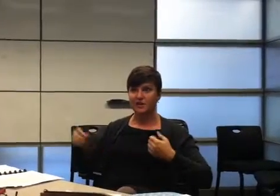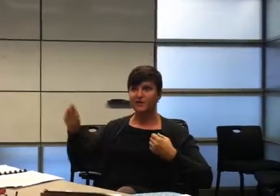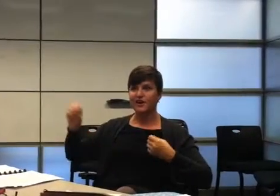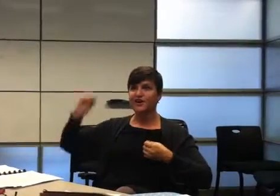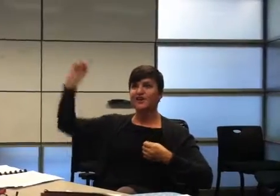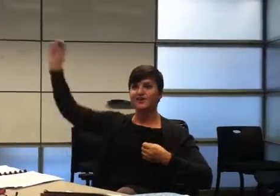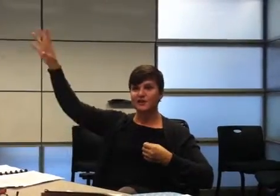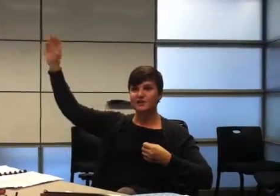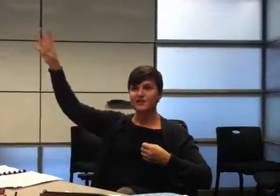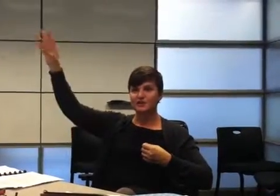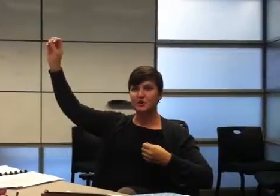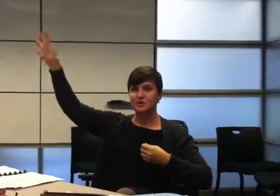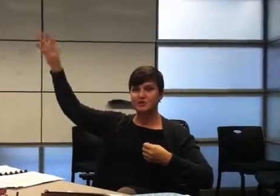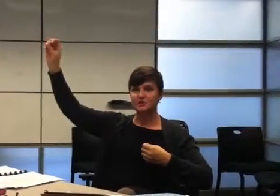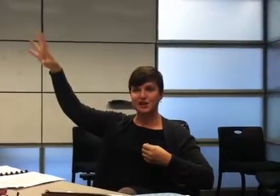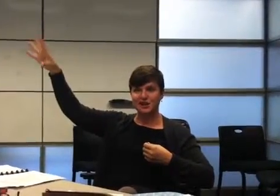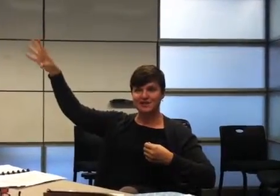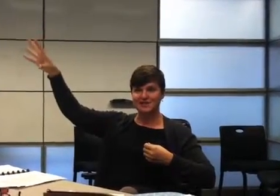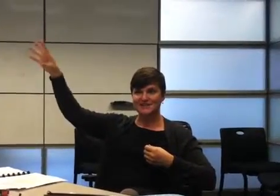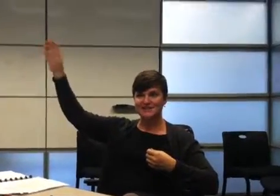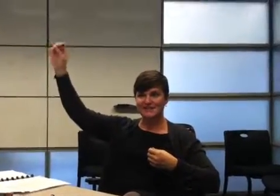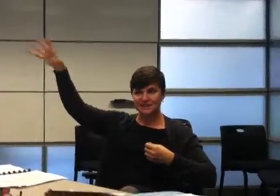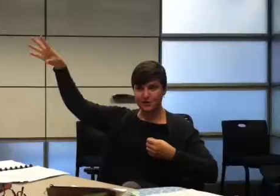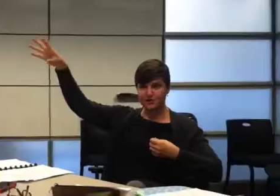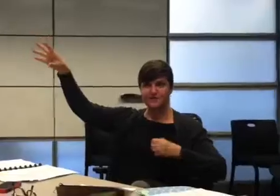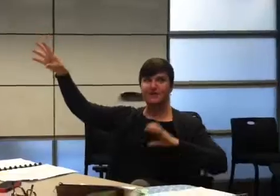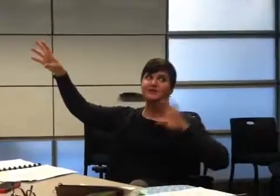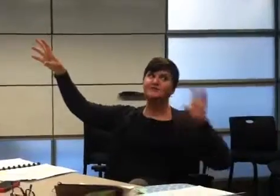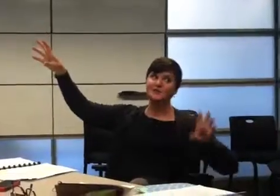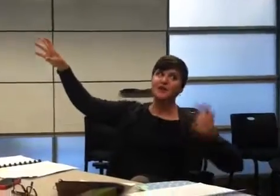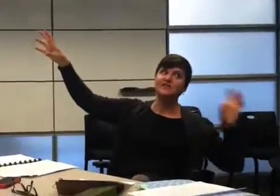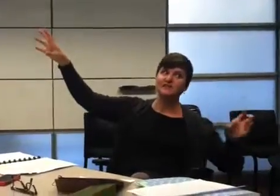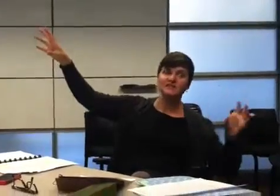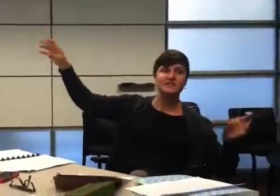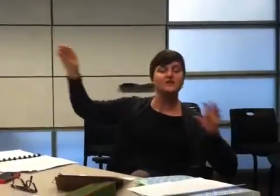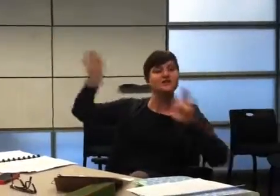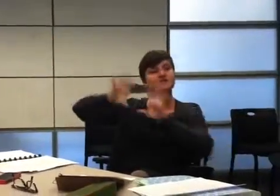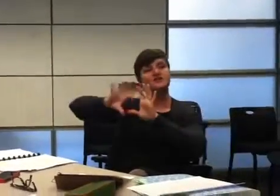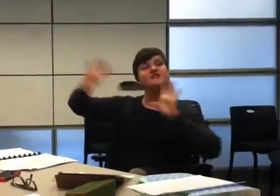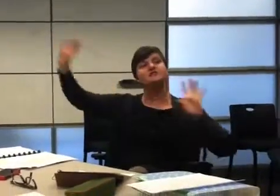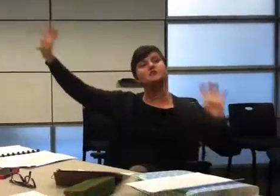now. You have the thing that holds the place that they focus on, but you have the other stuff. So there's kind of a